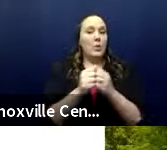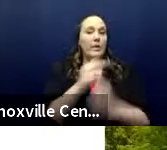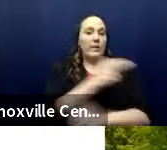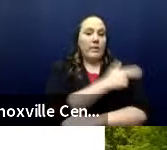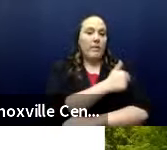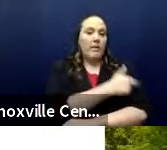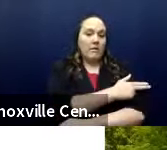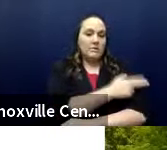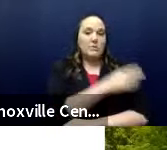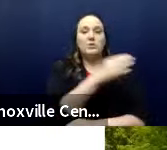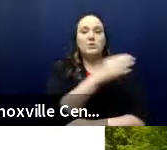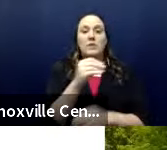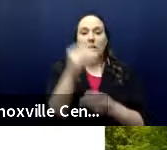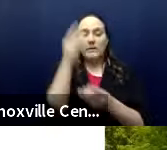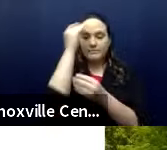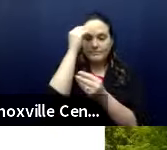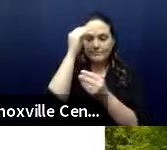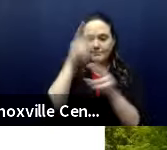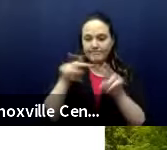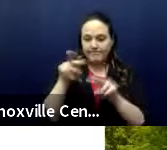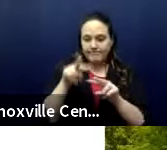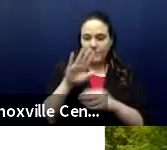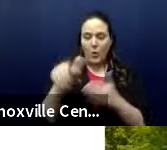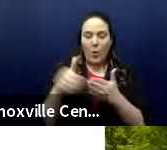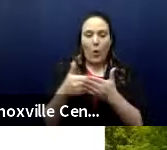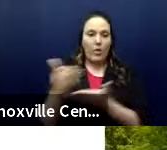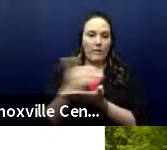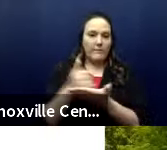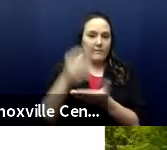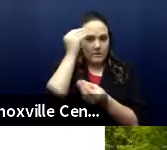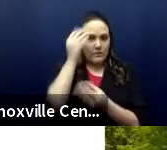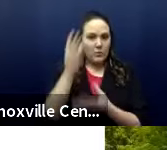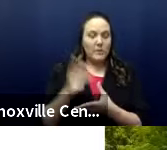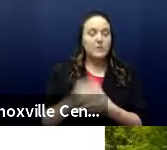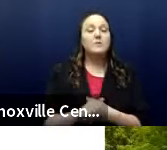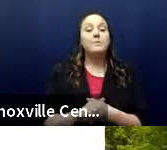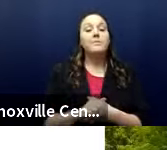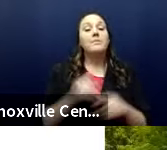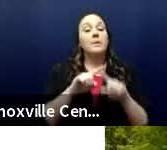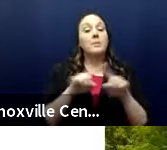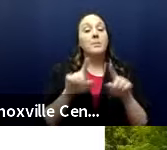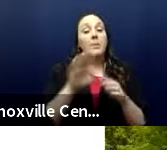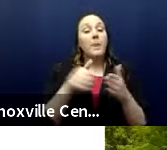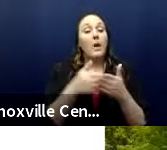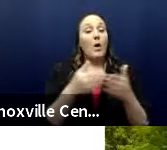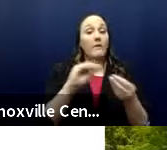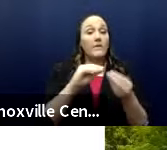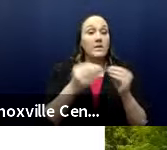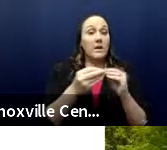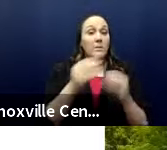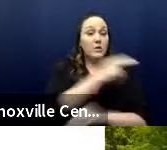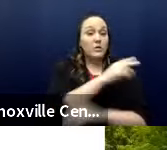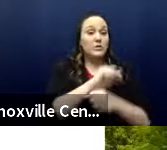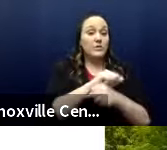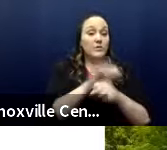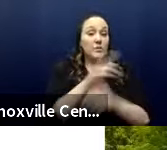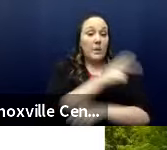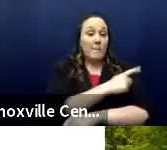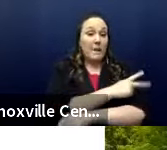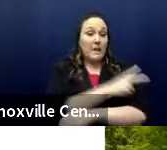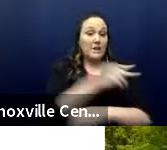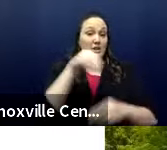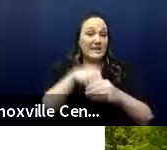data into consideration. However, we do want to note, while the numbers of COVID patients in the hospitals are